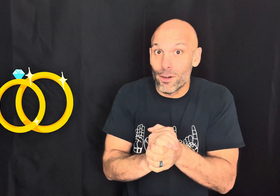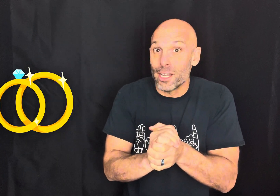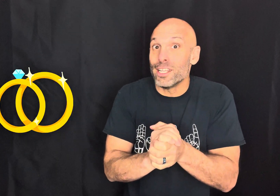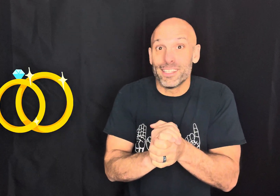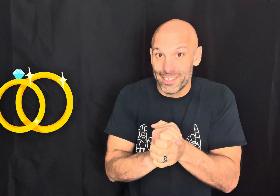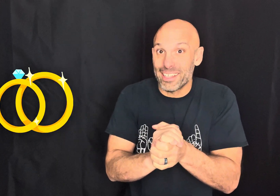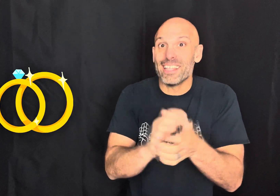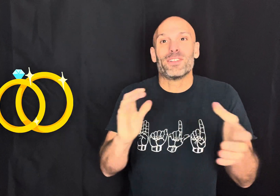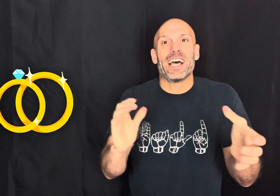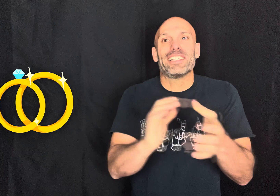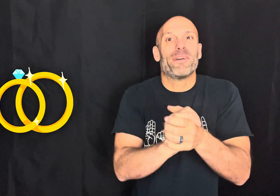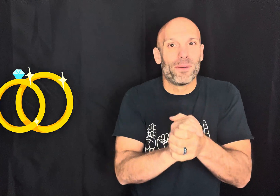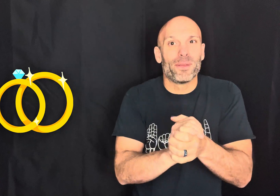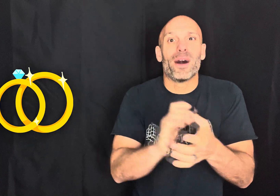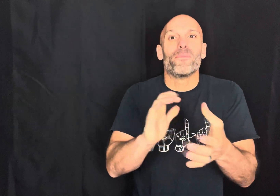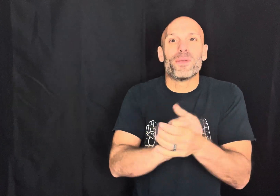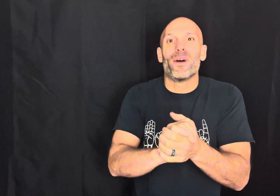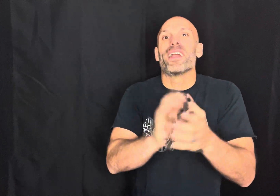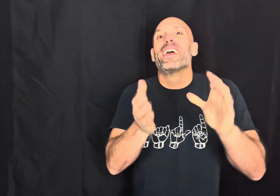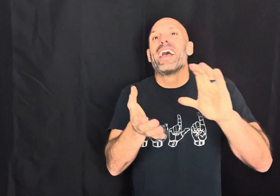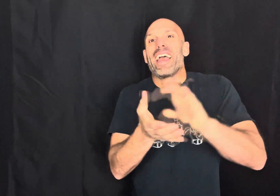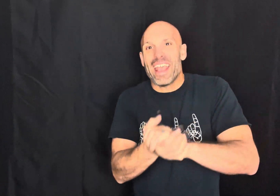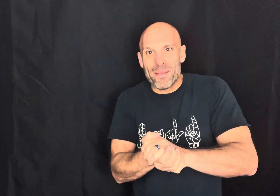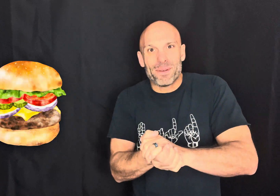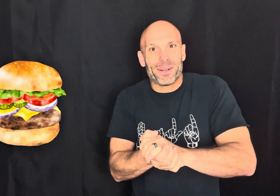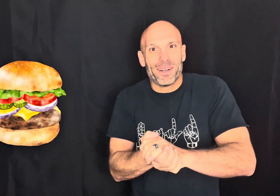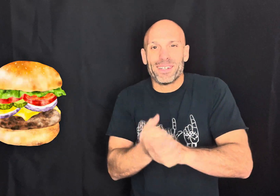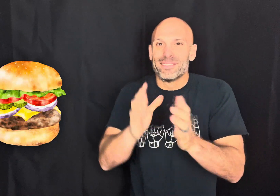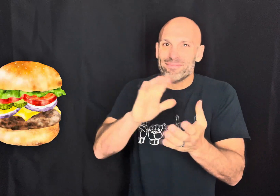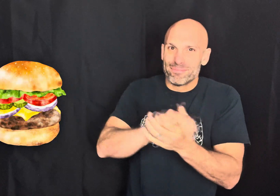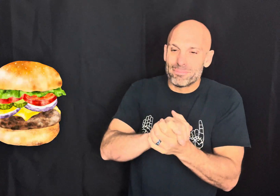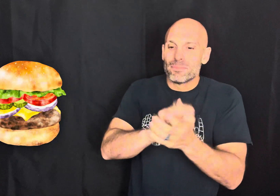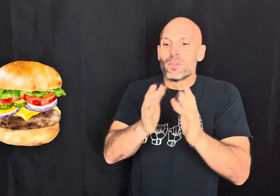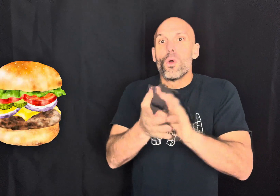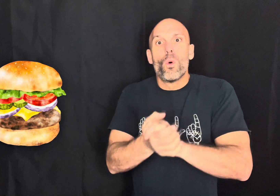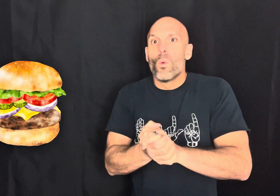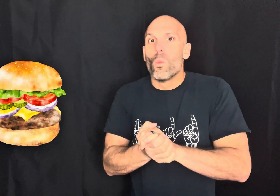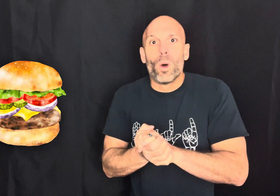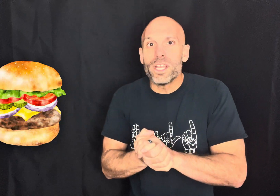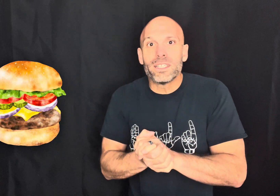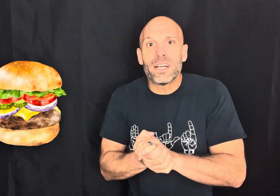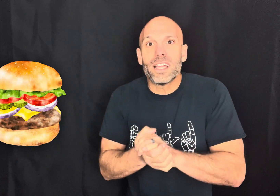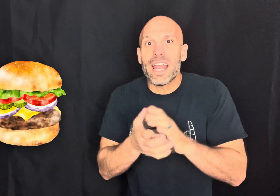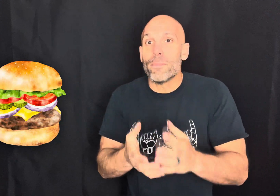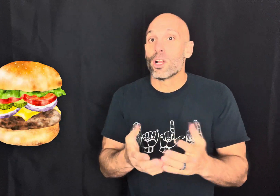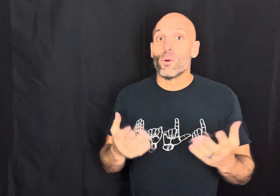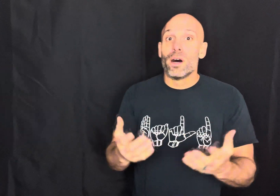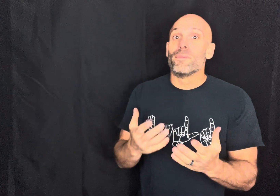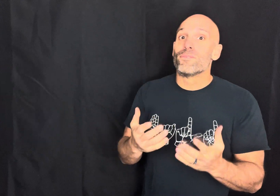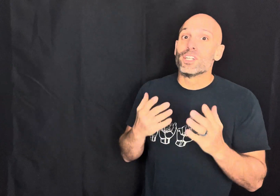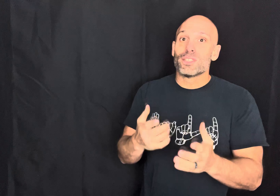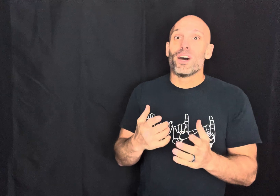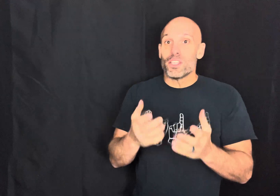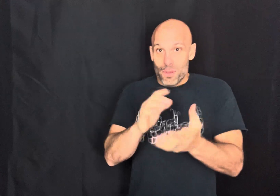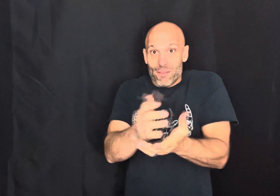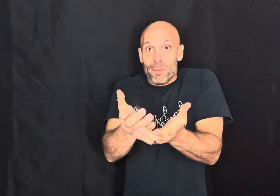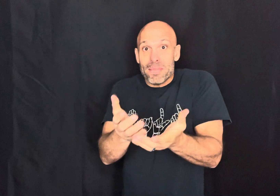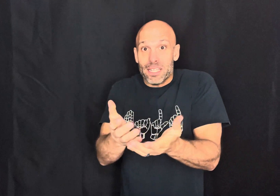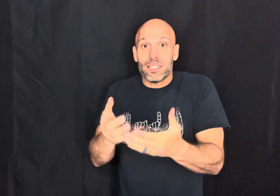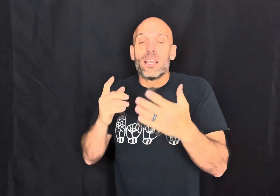married. Okay, so that's not what we want. We want hamburger. What is on the hamburger? Well, first of all, you have the meat.